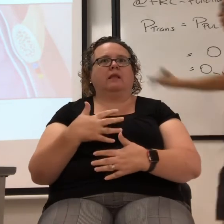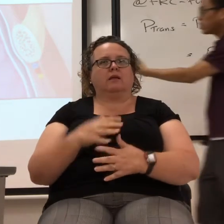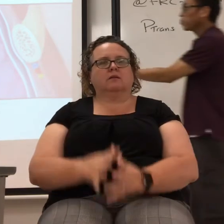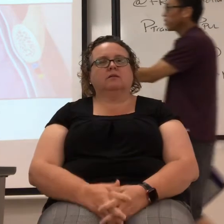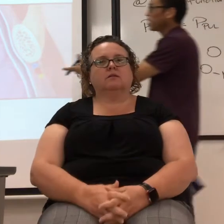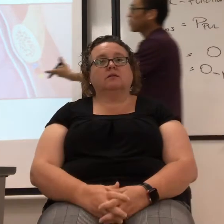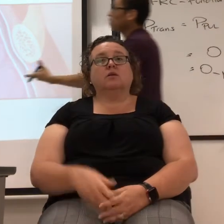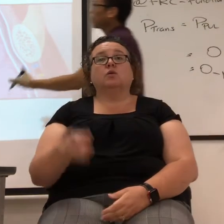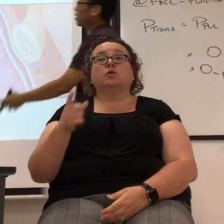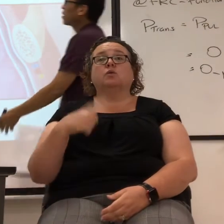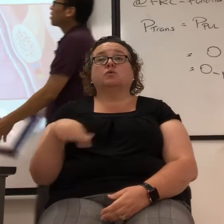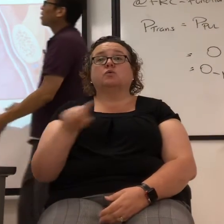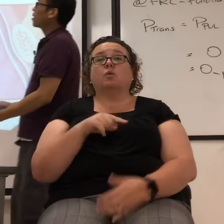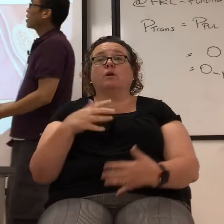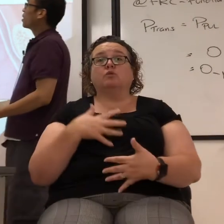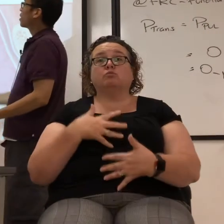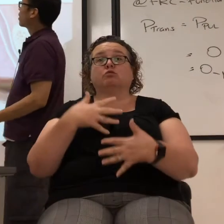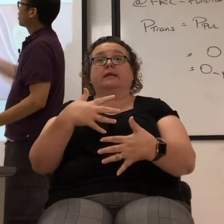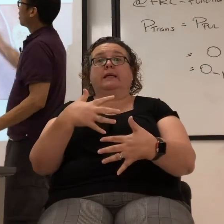So when you breathe,